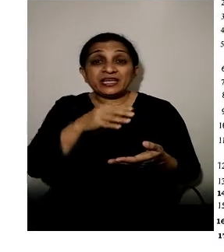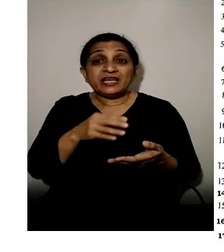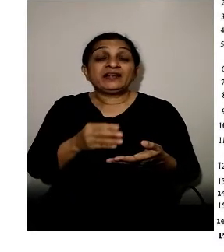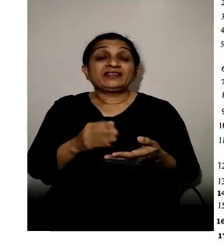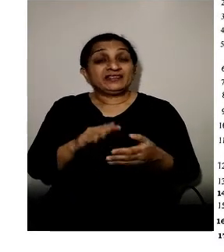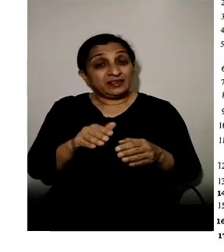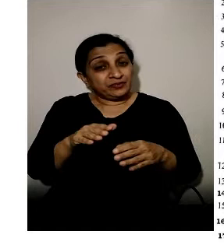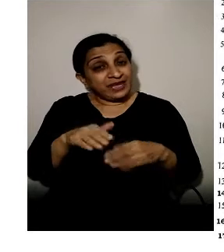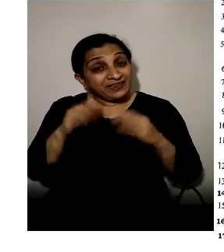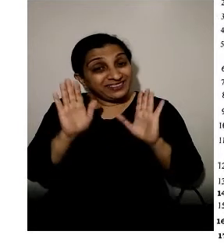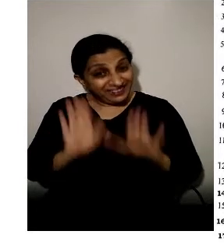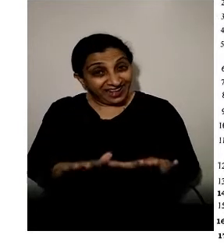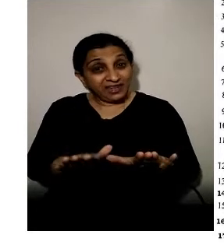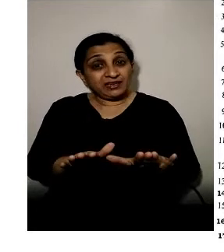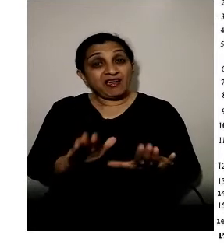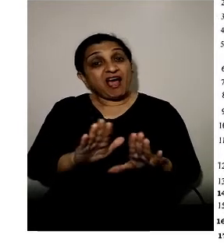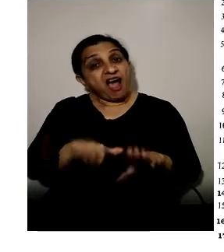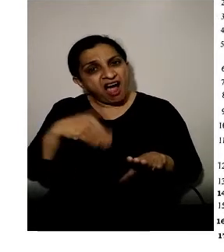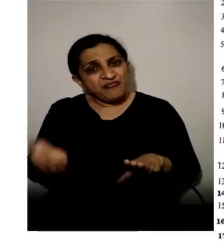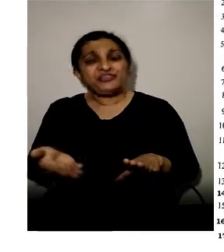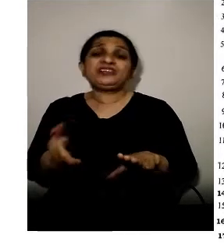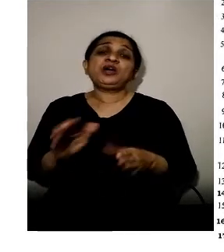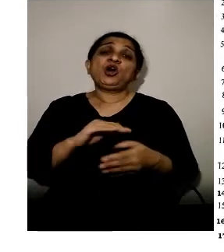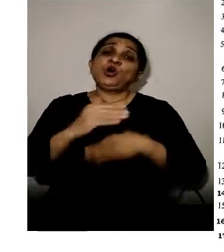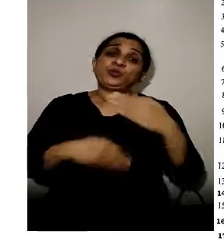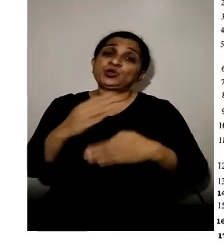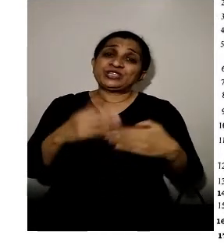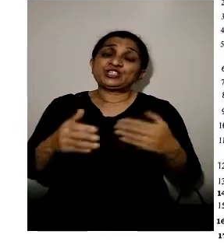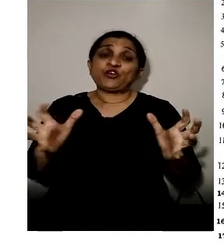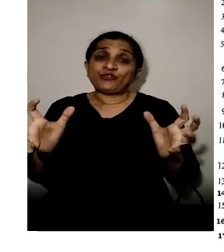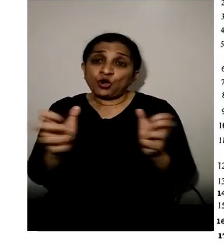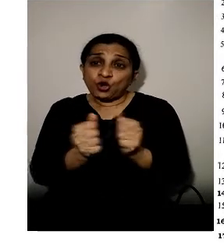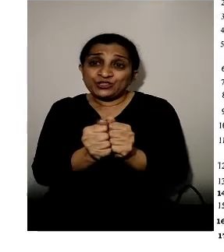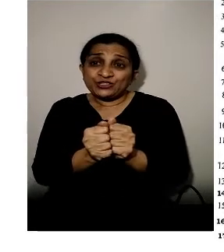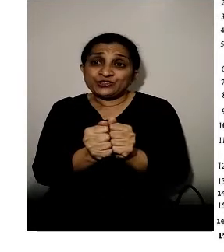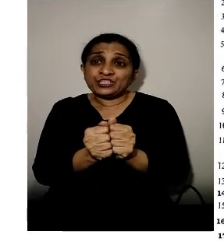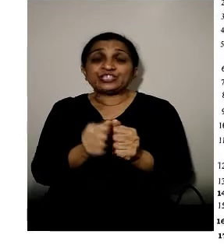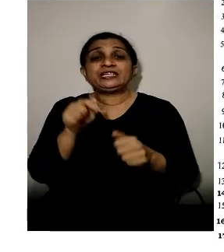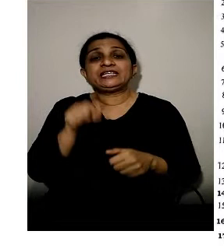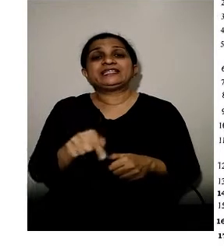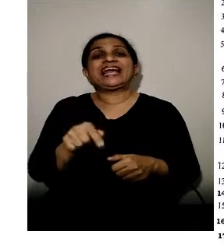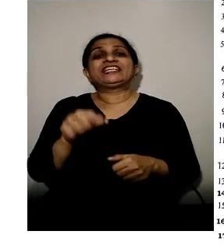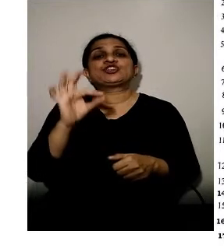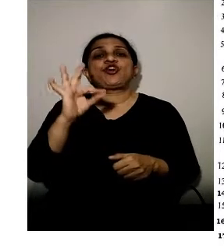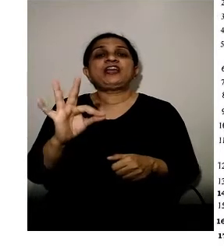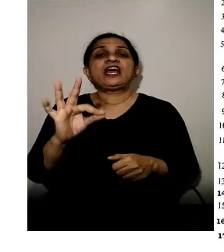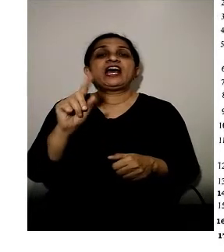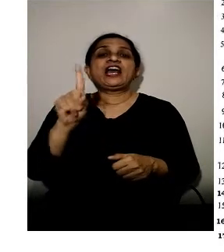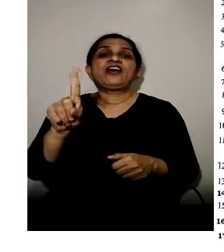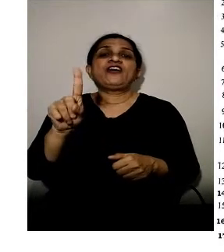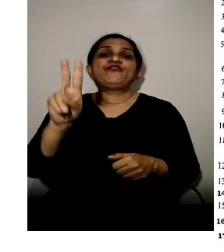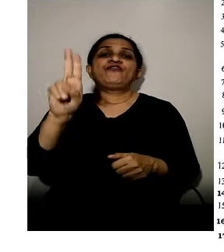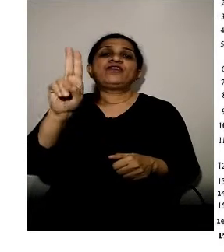that are there after process of concentration that is called